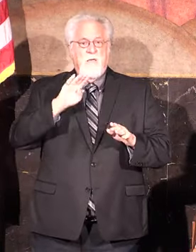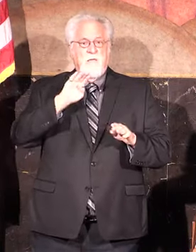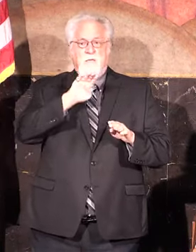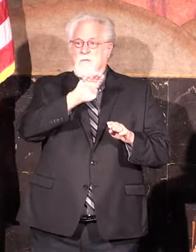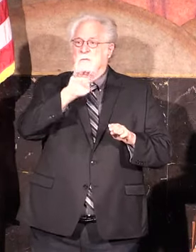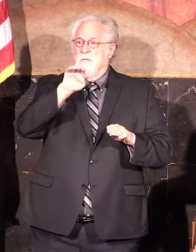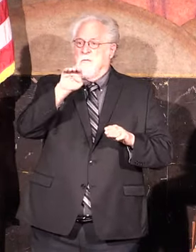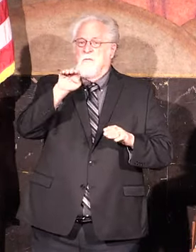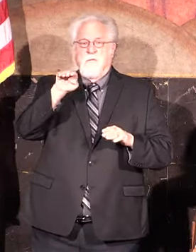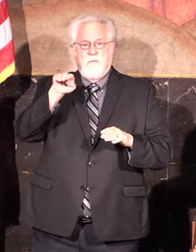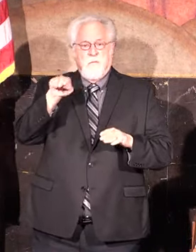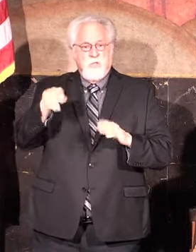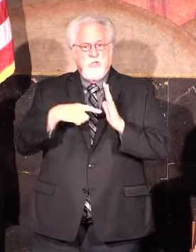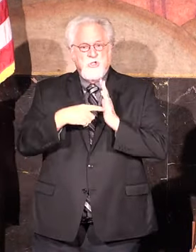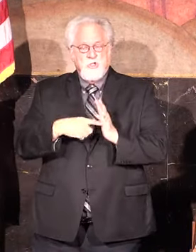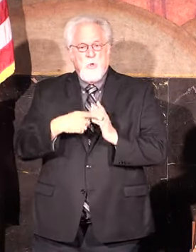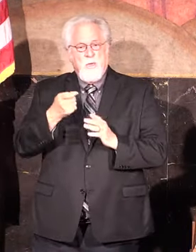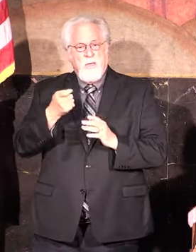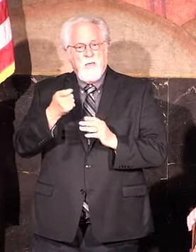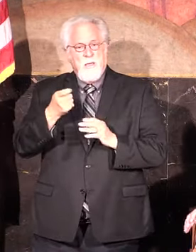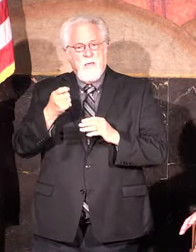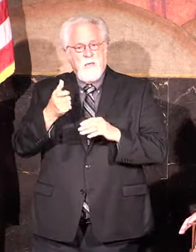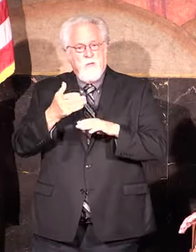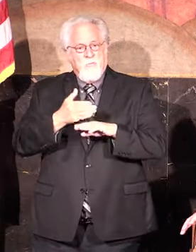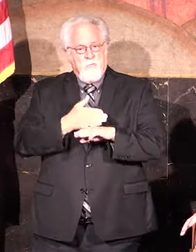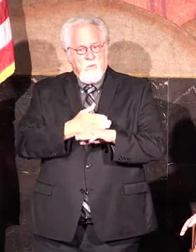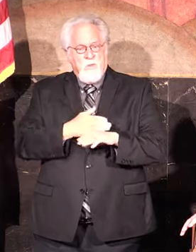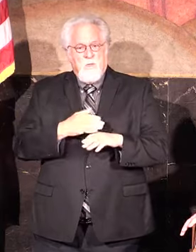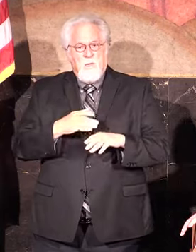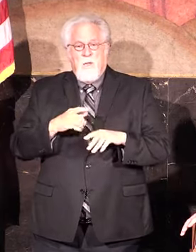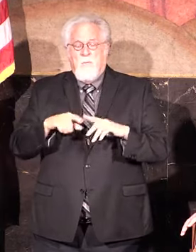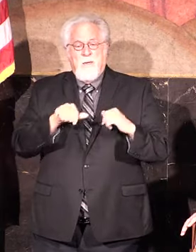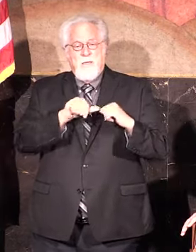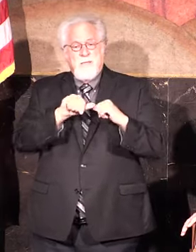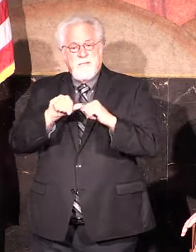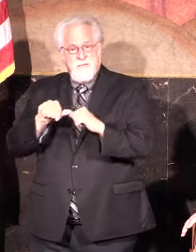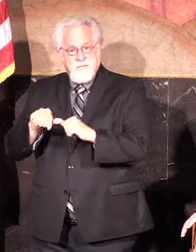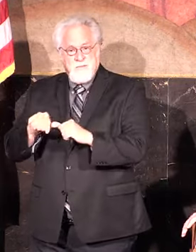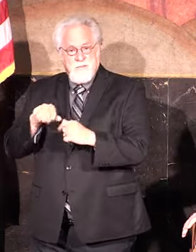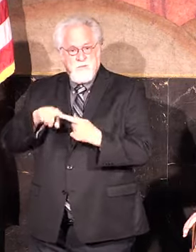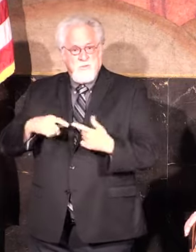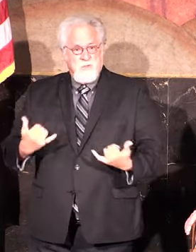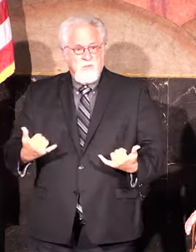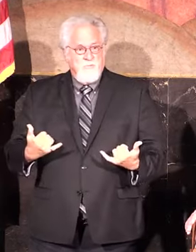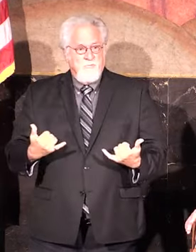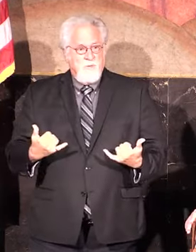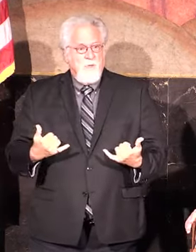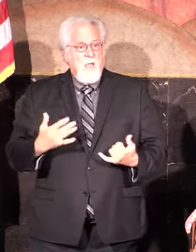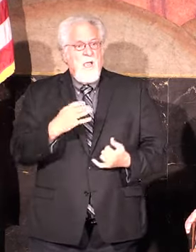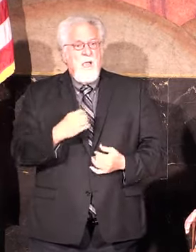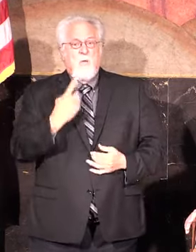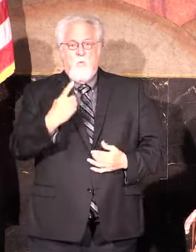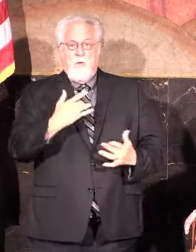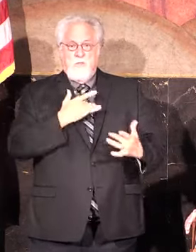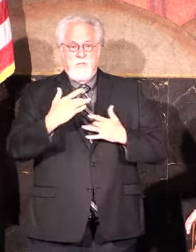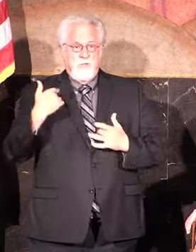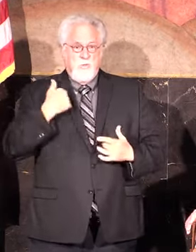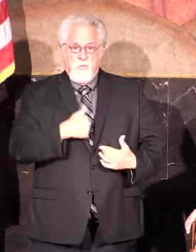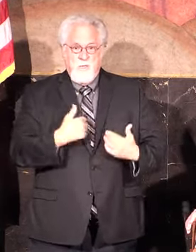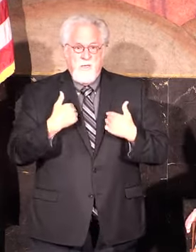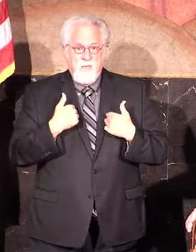those numbers and started showing this modest improvement that has been consistent at least up to now. And one of the concerns that we have